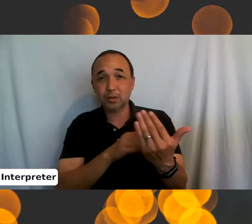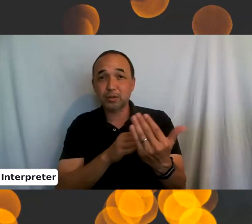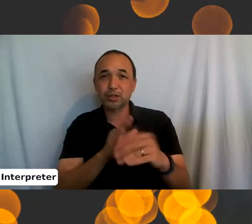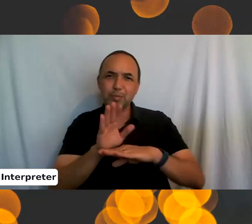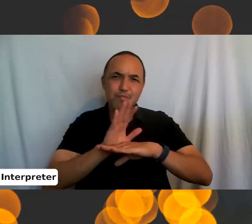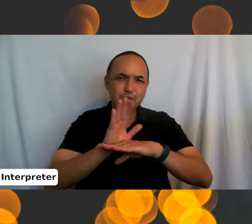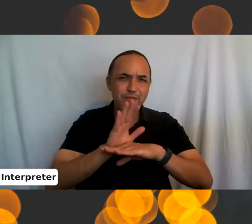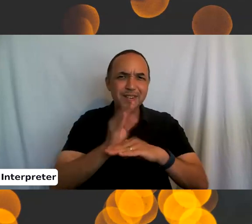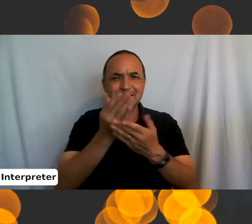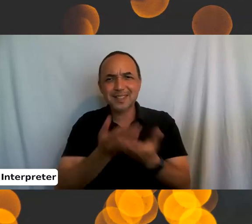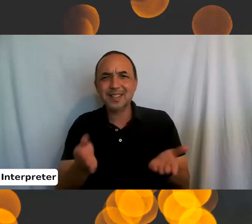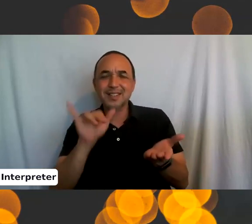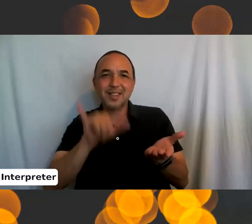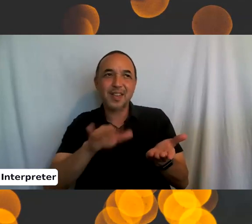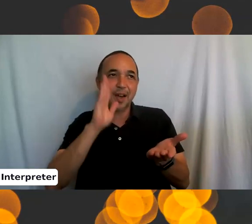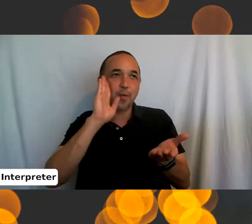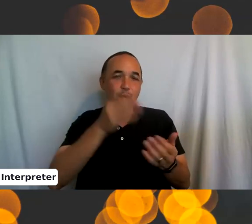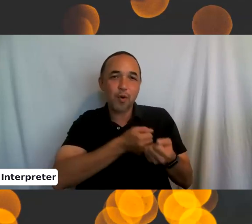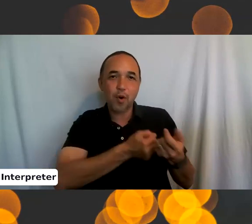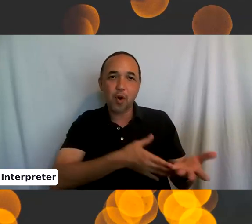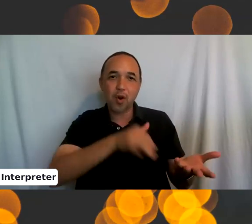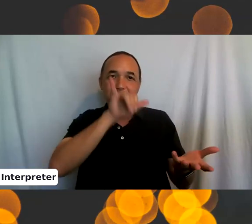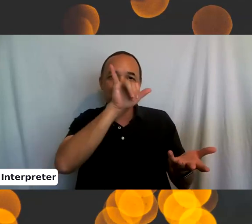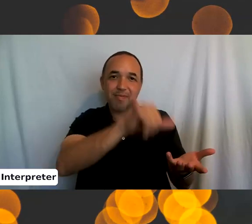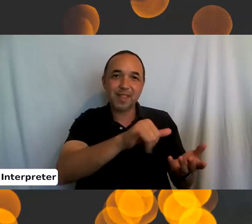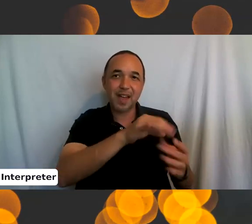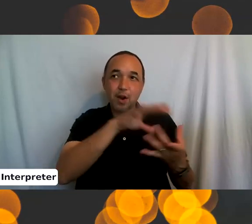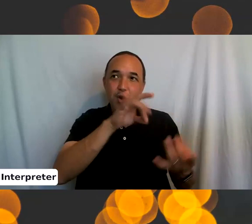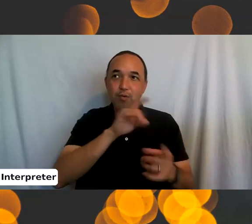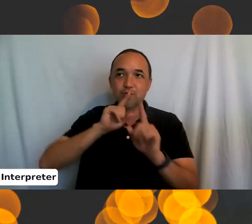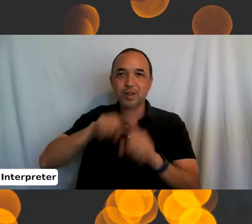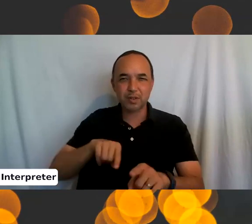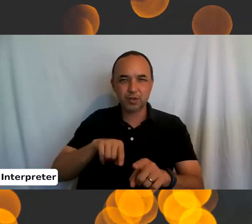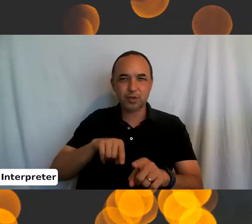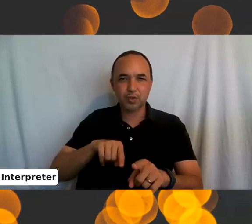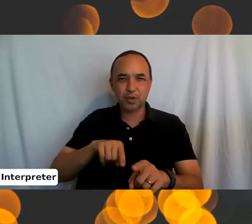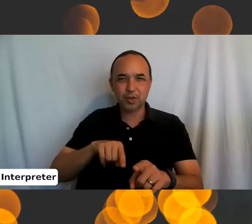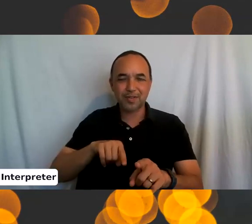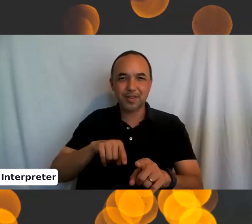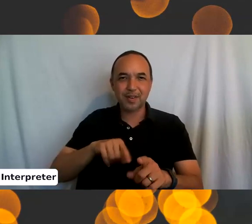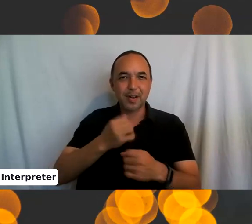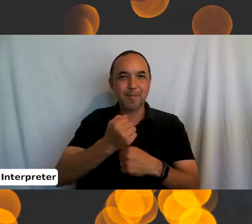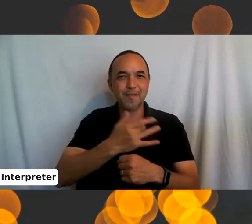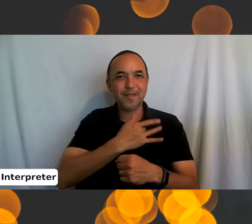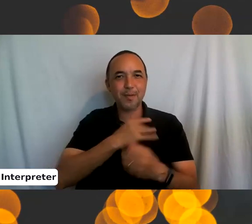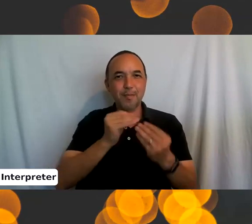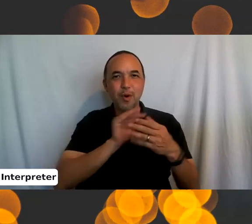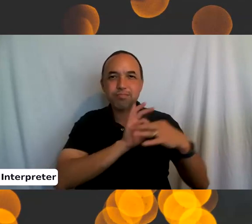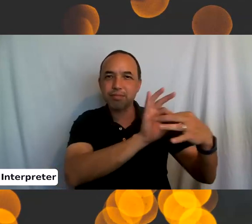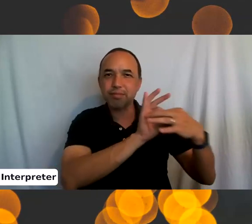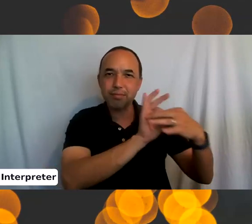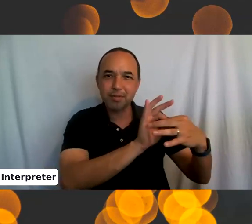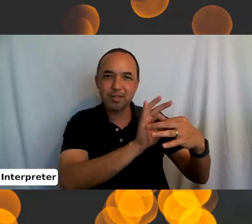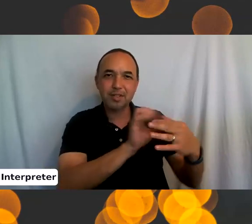of things that are going to trigger them to answer you, and endear yourself to them to get that